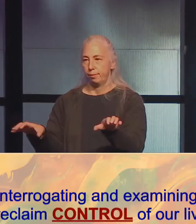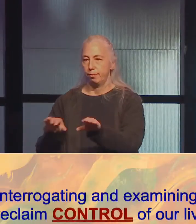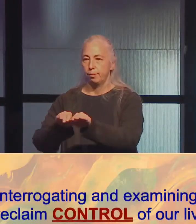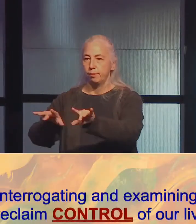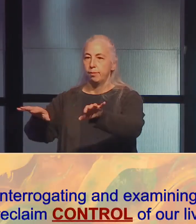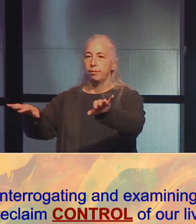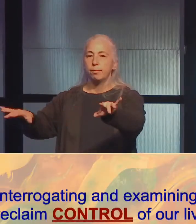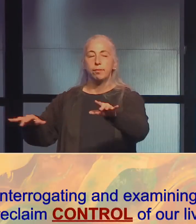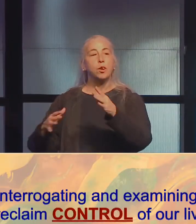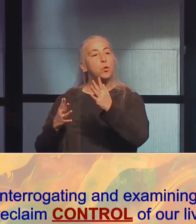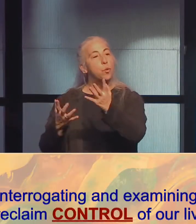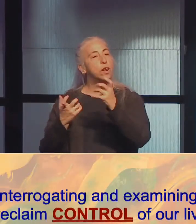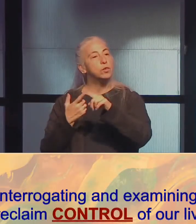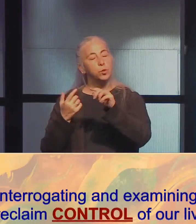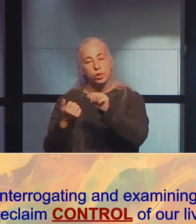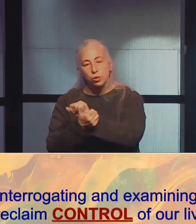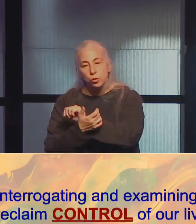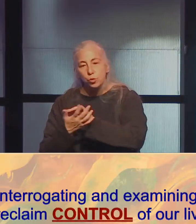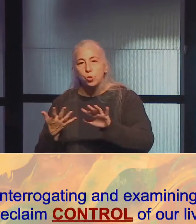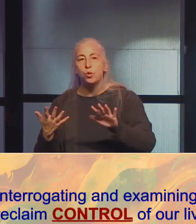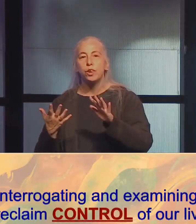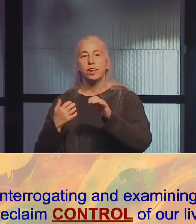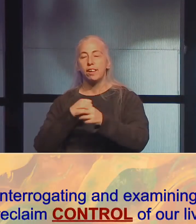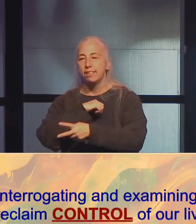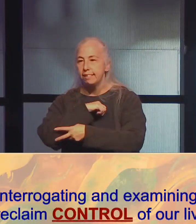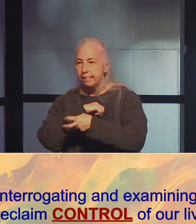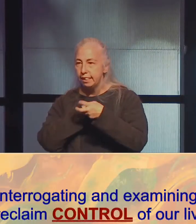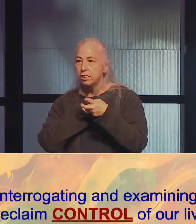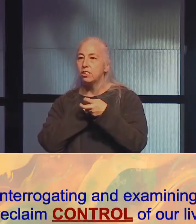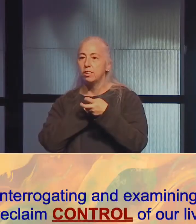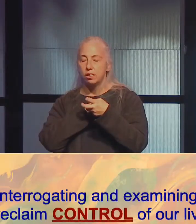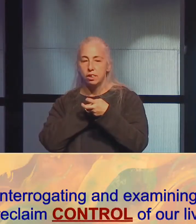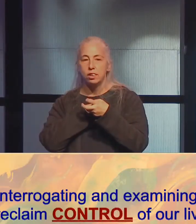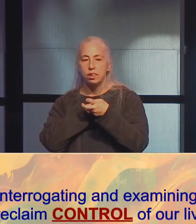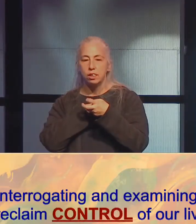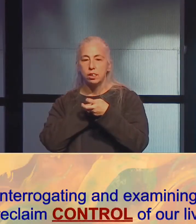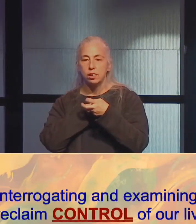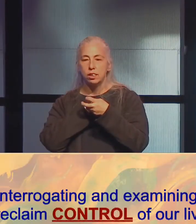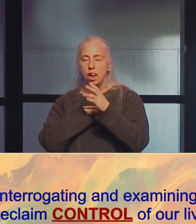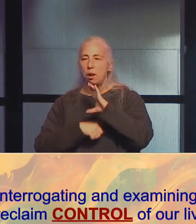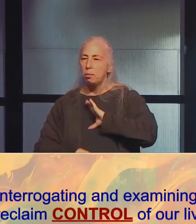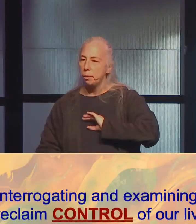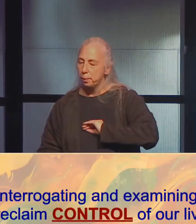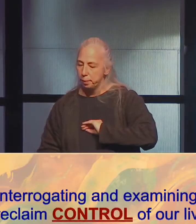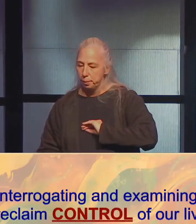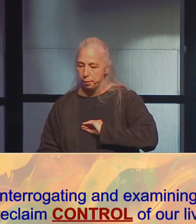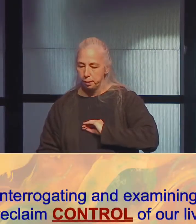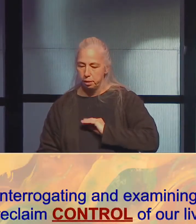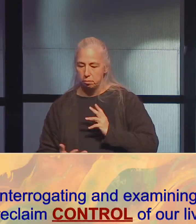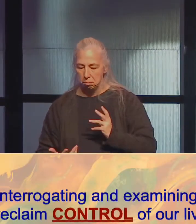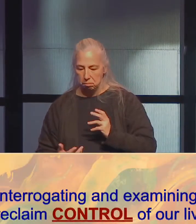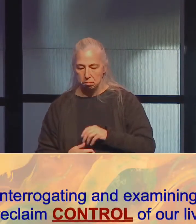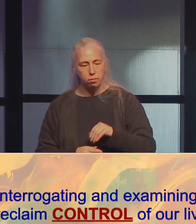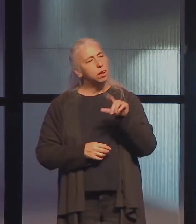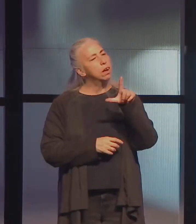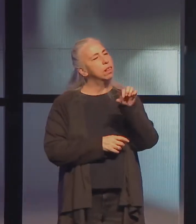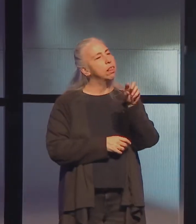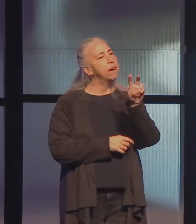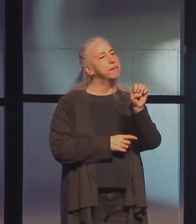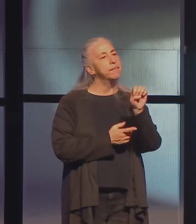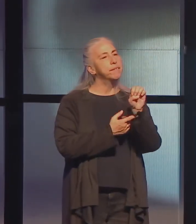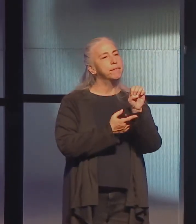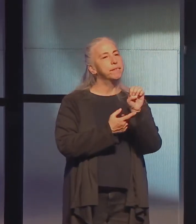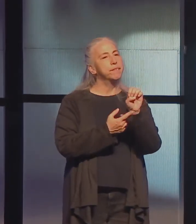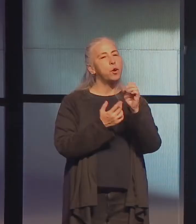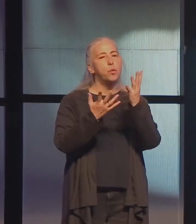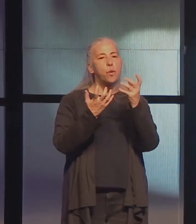that seeks to kill and steal and destroy. What is it that love is inviting you into today?